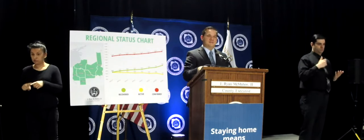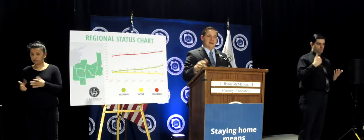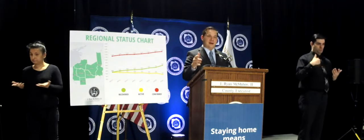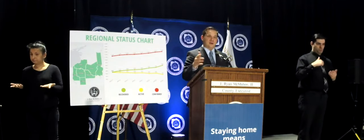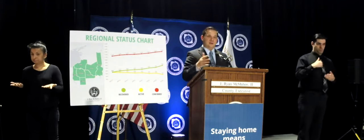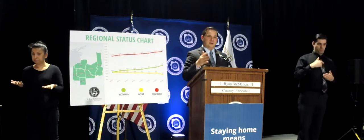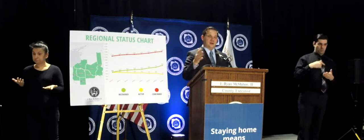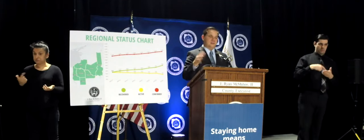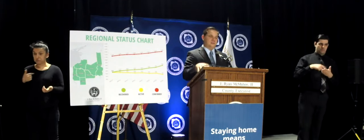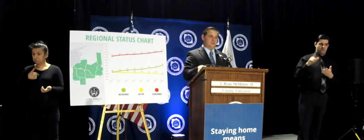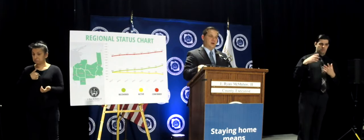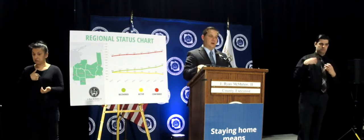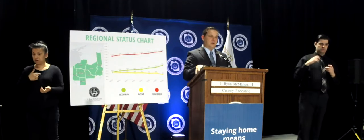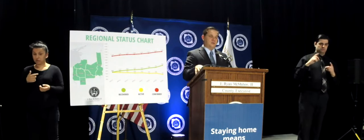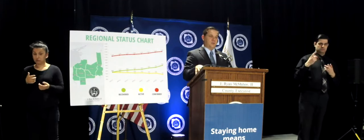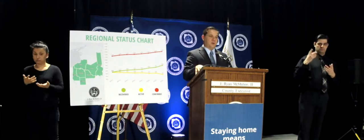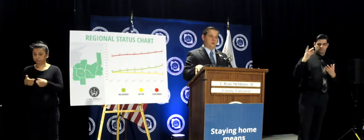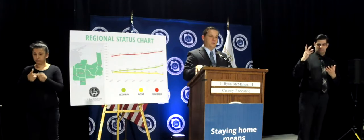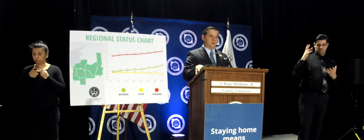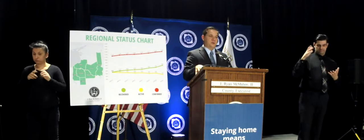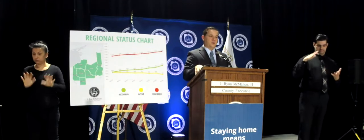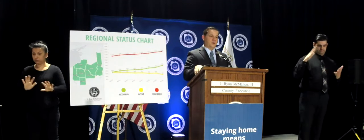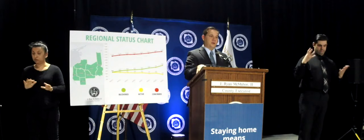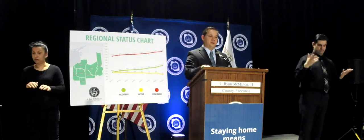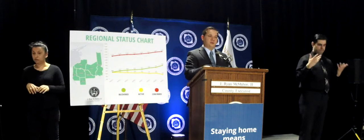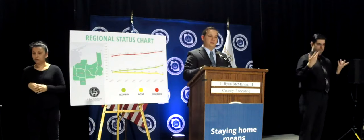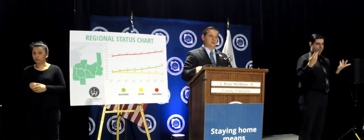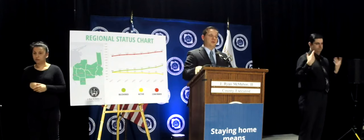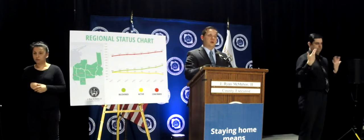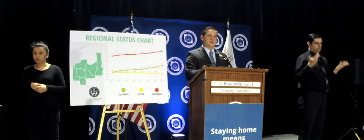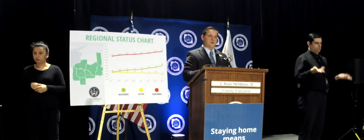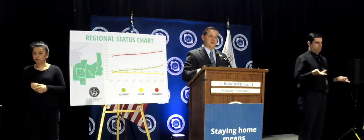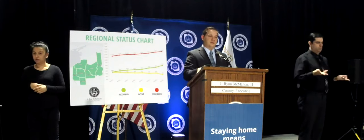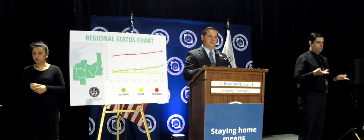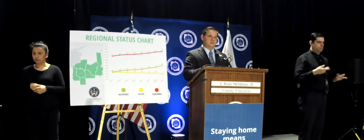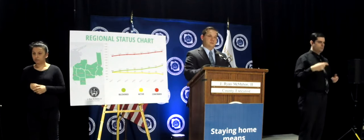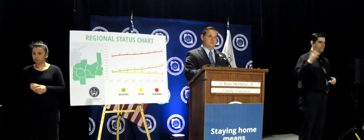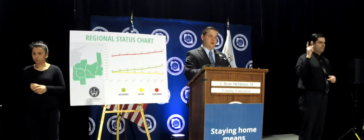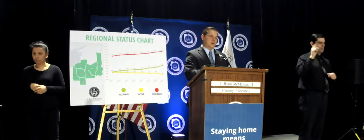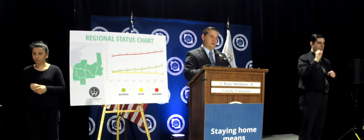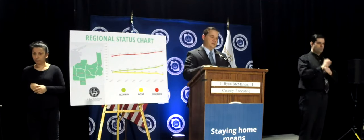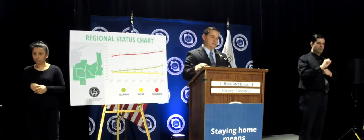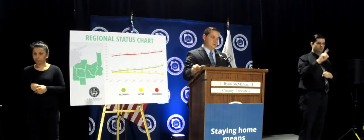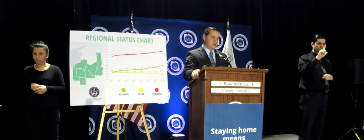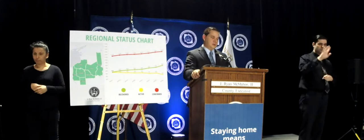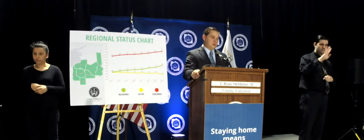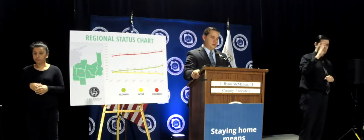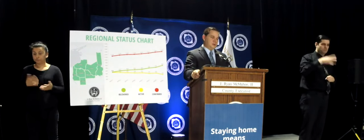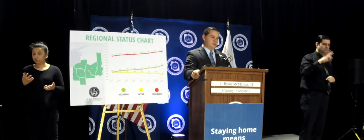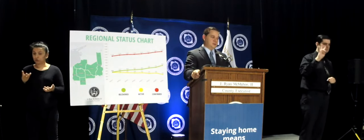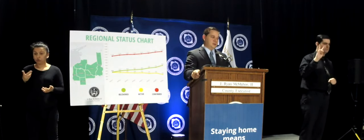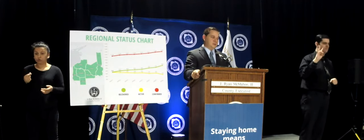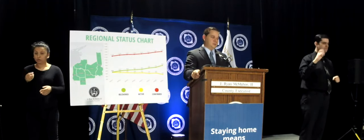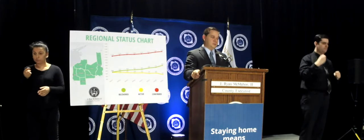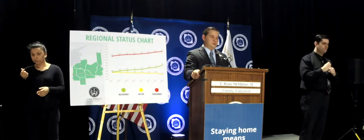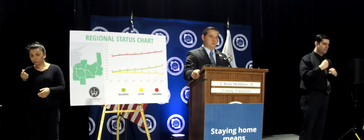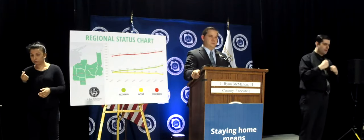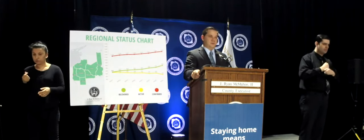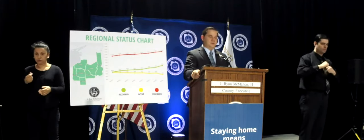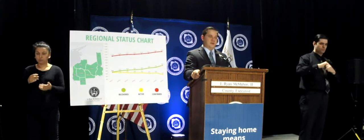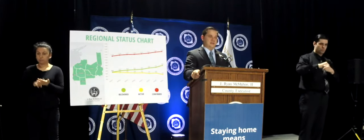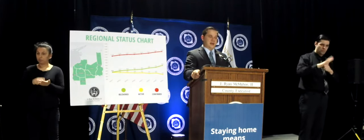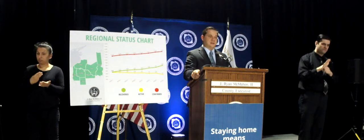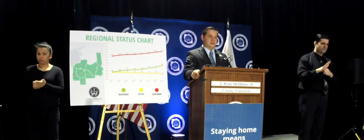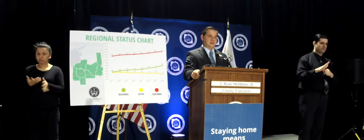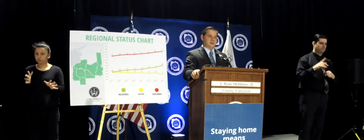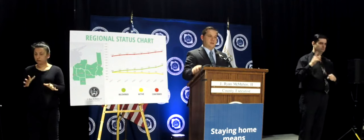it doesn't matter. Our health department employees are working 24/7 fighting this, and they're